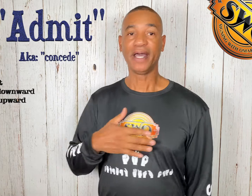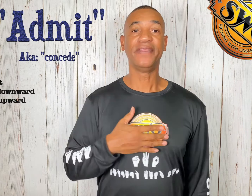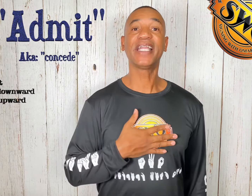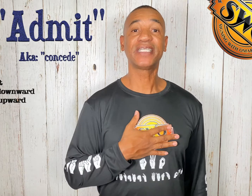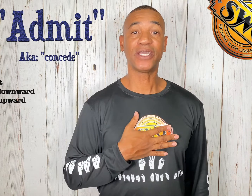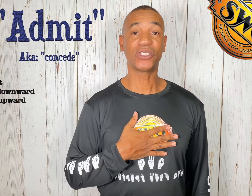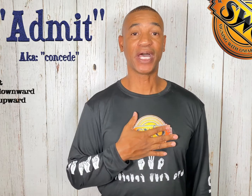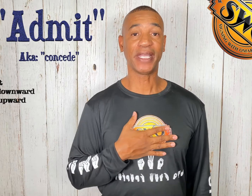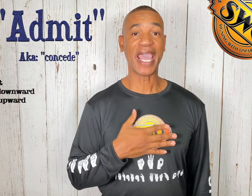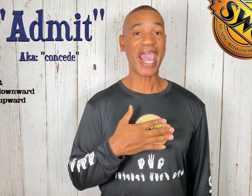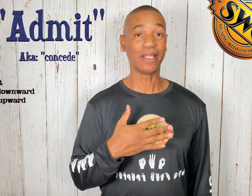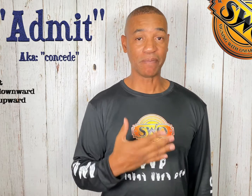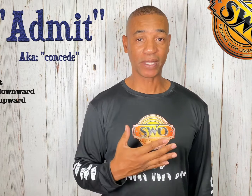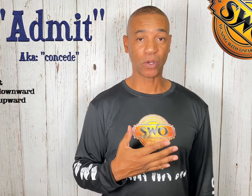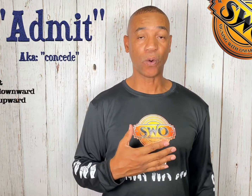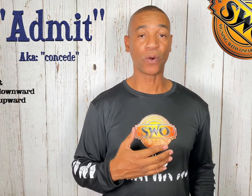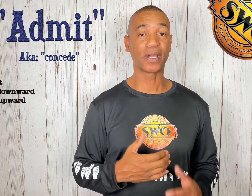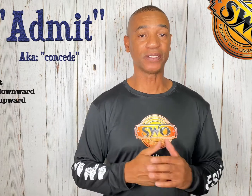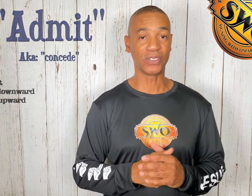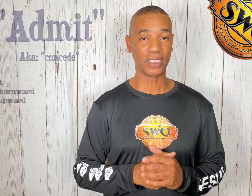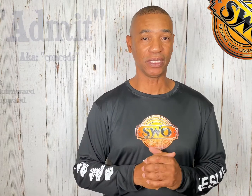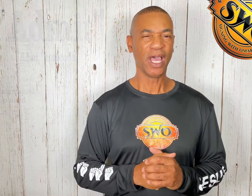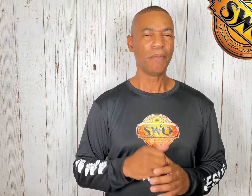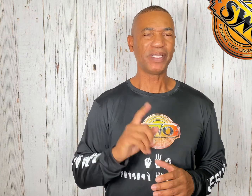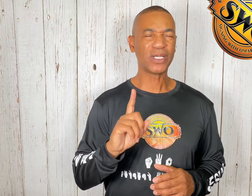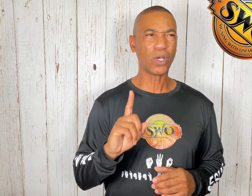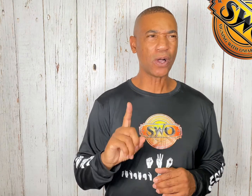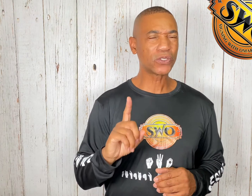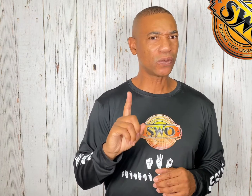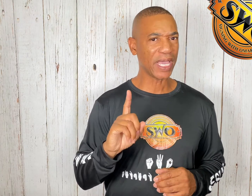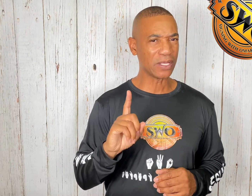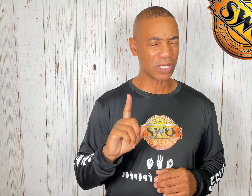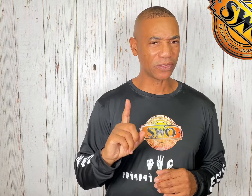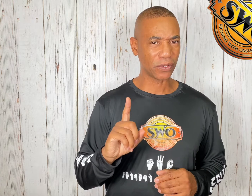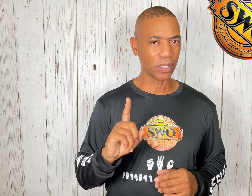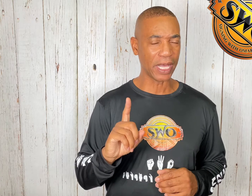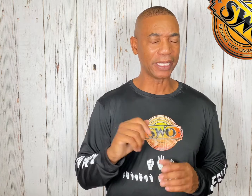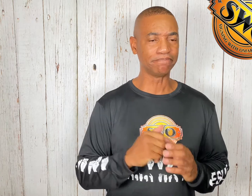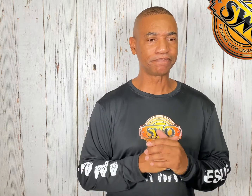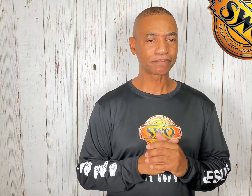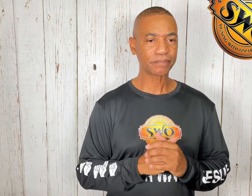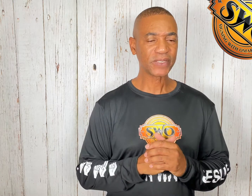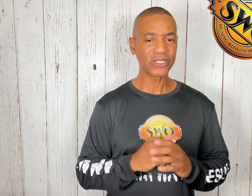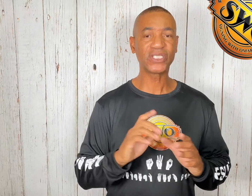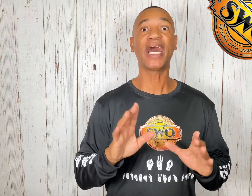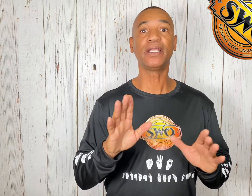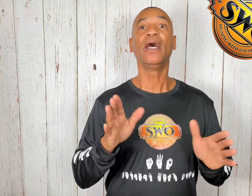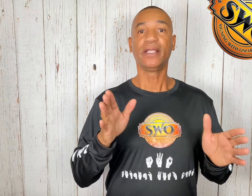That is how you sign admit or concede. But there's also another sign that I want